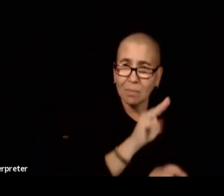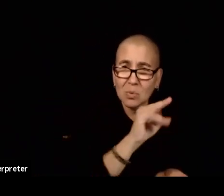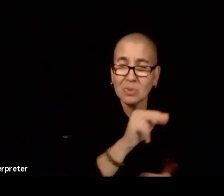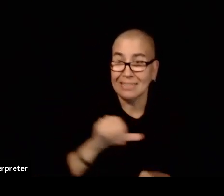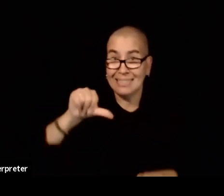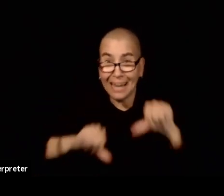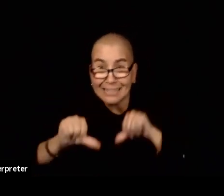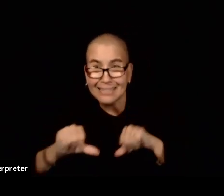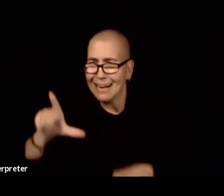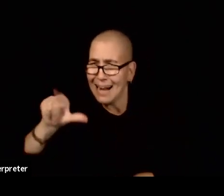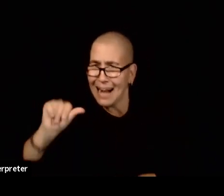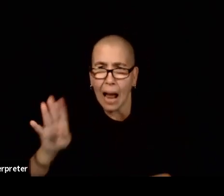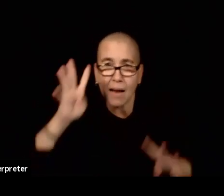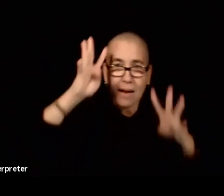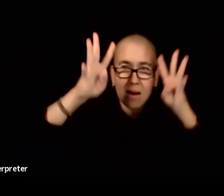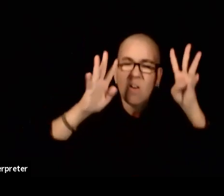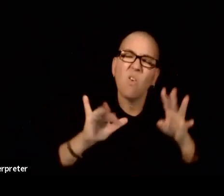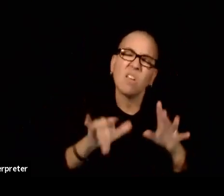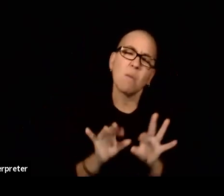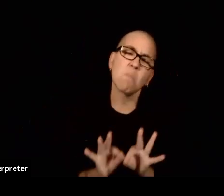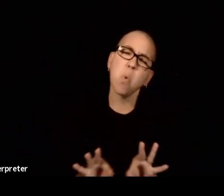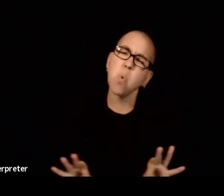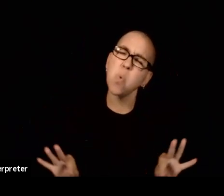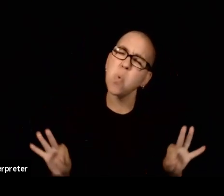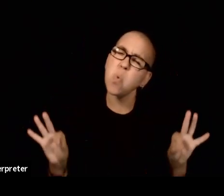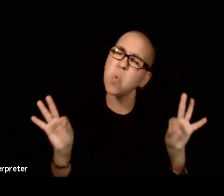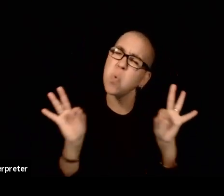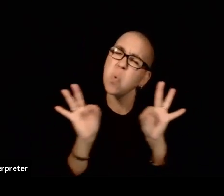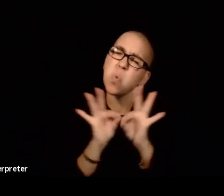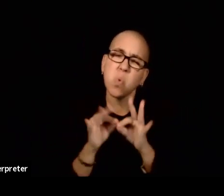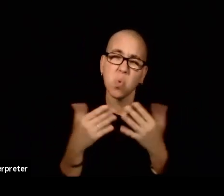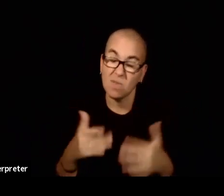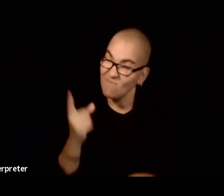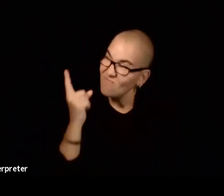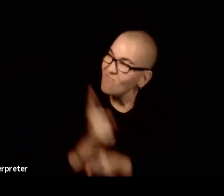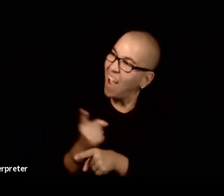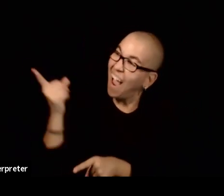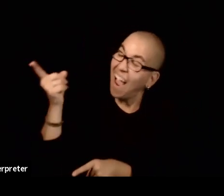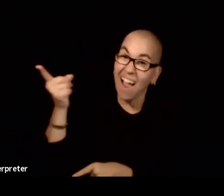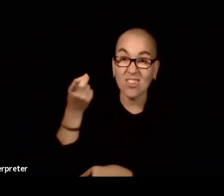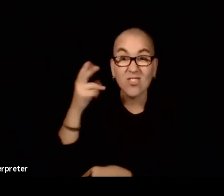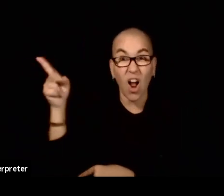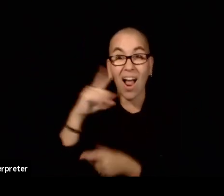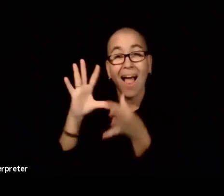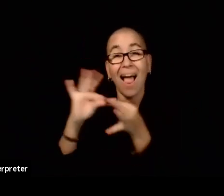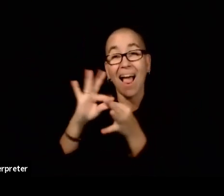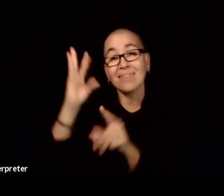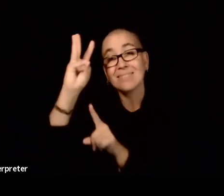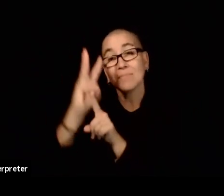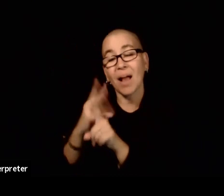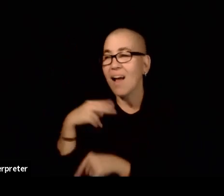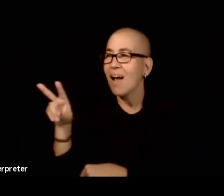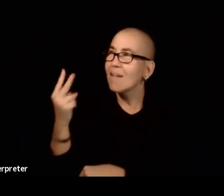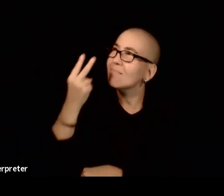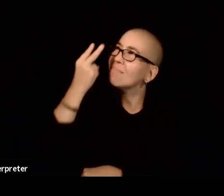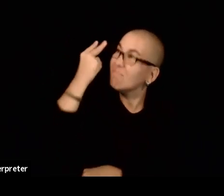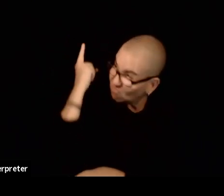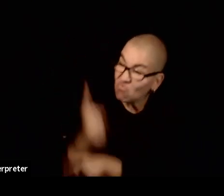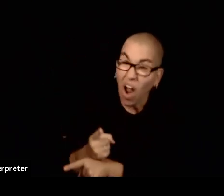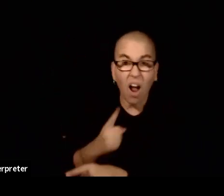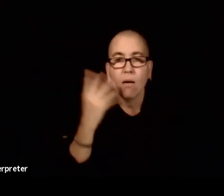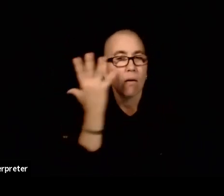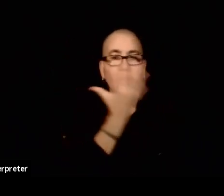us of how far we've come in a short 6 months. Now, I would like to introduce you to Brendan Barrow, who is, as